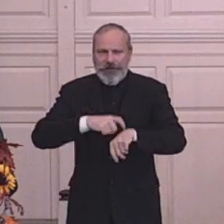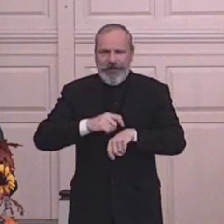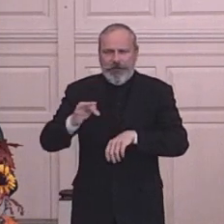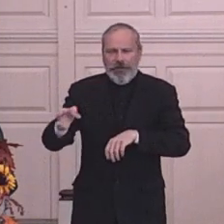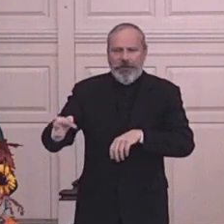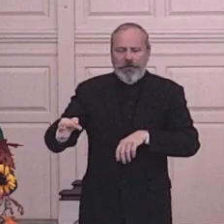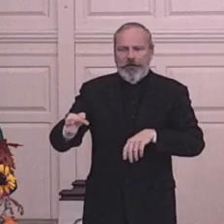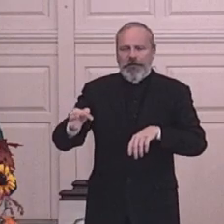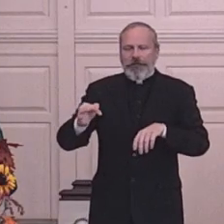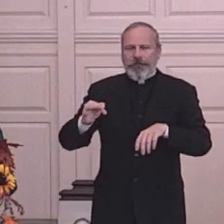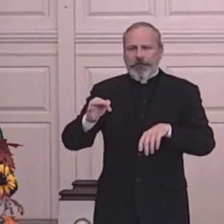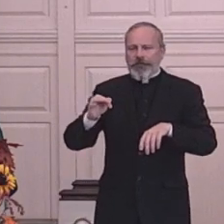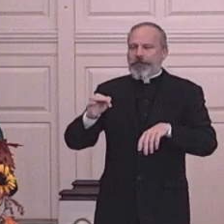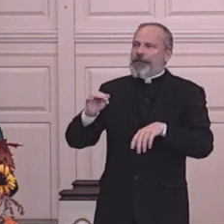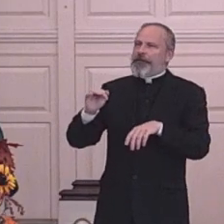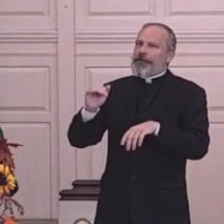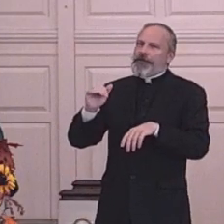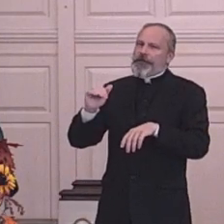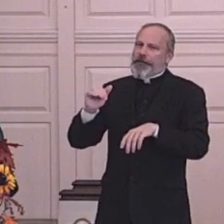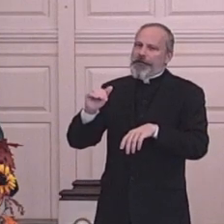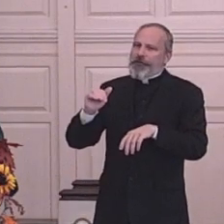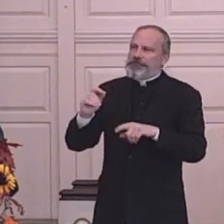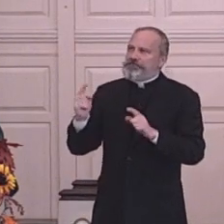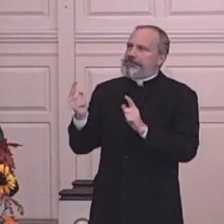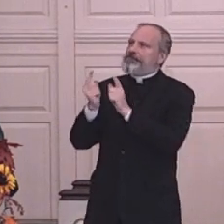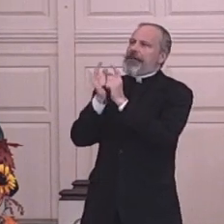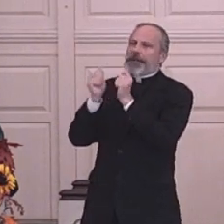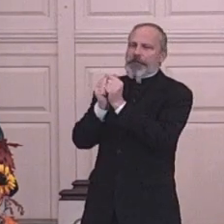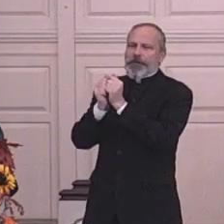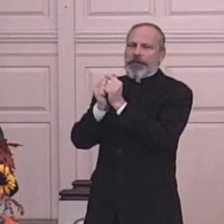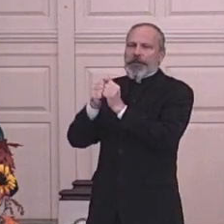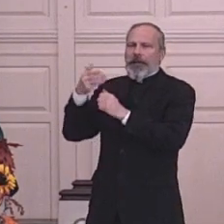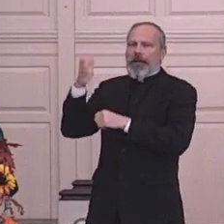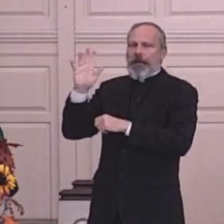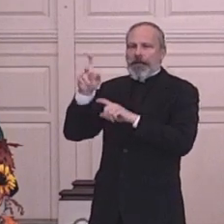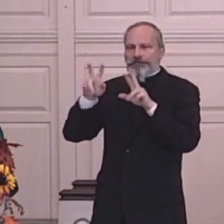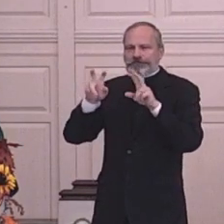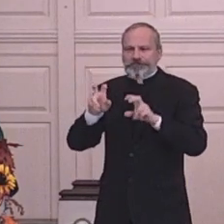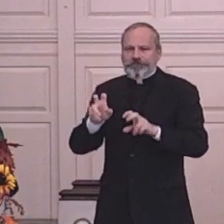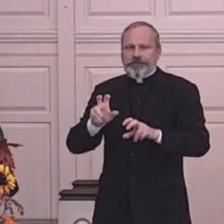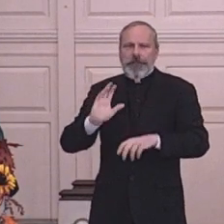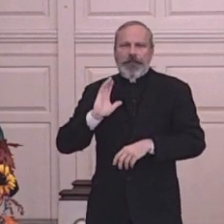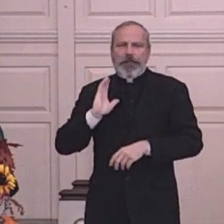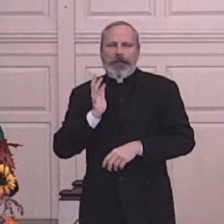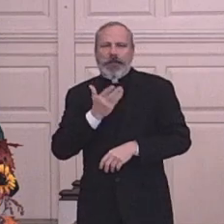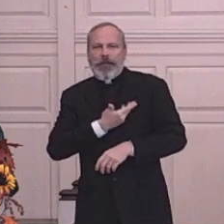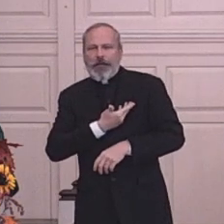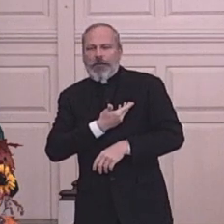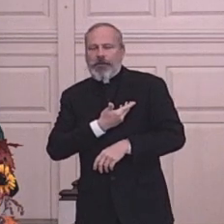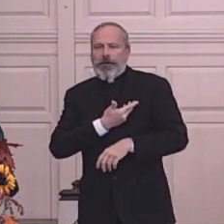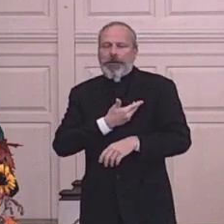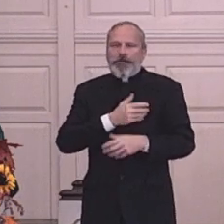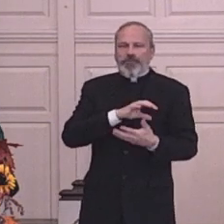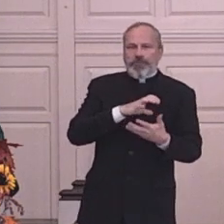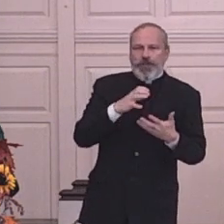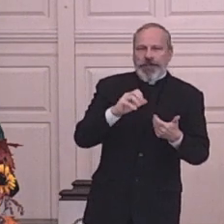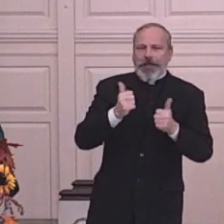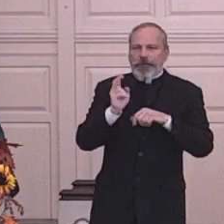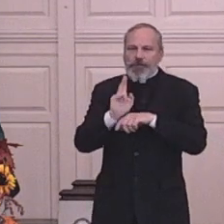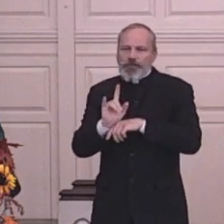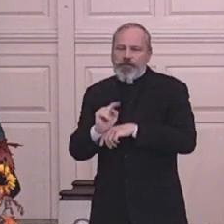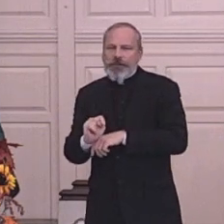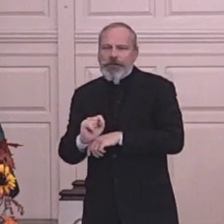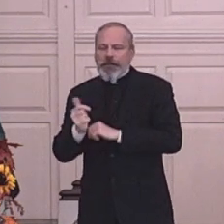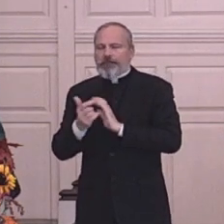of settling accounts, as we have heard in the gospel text. And at the end, the master